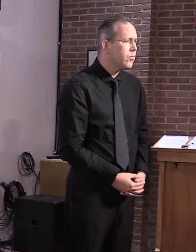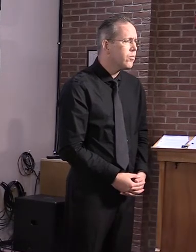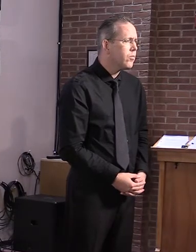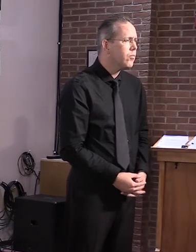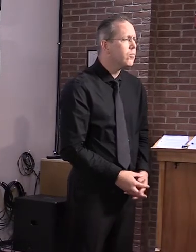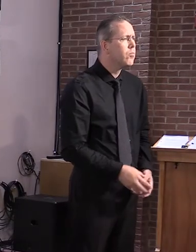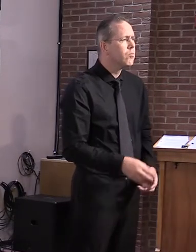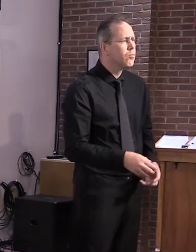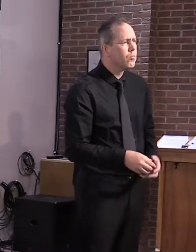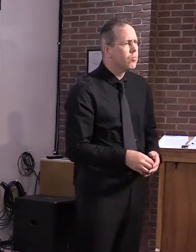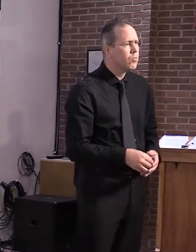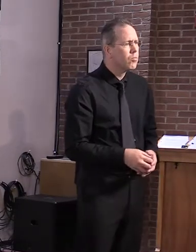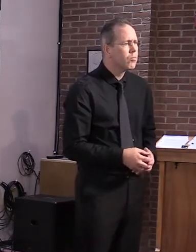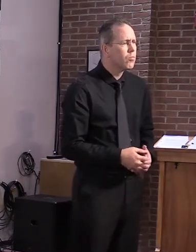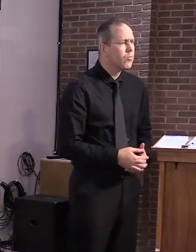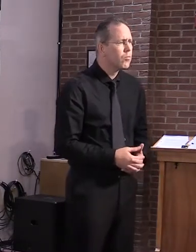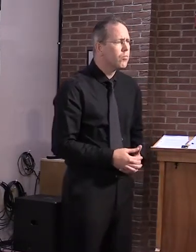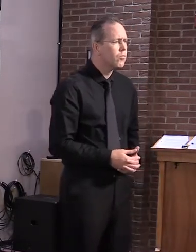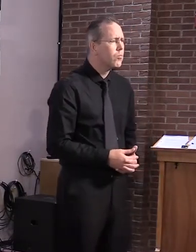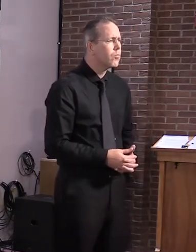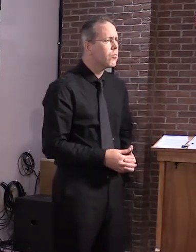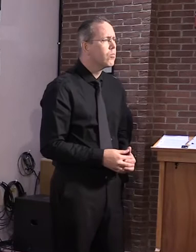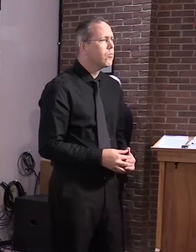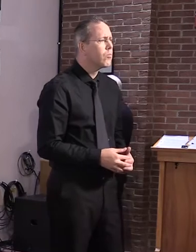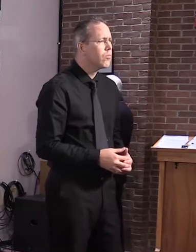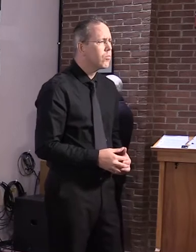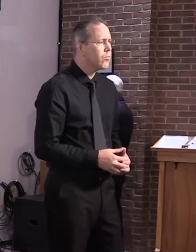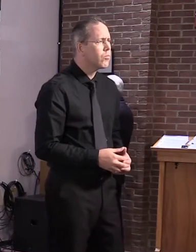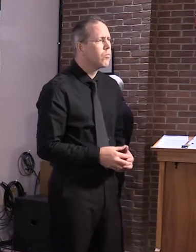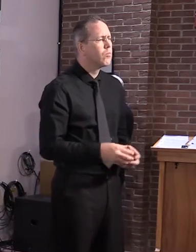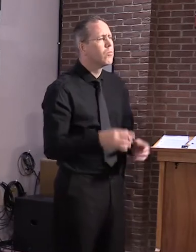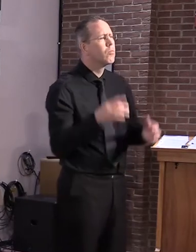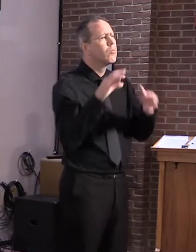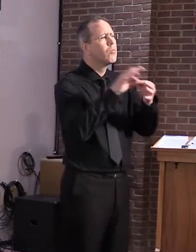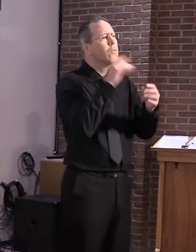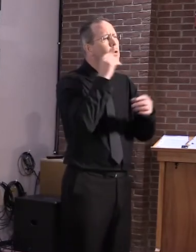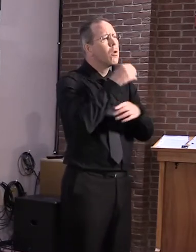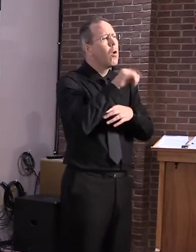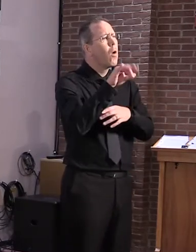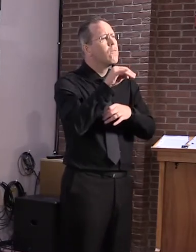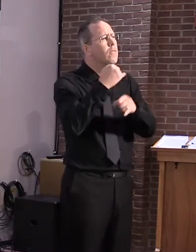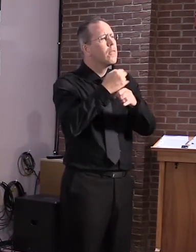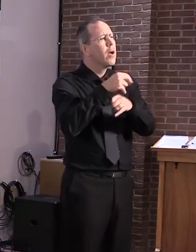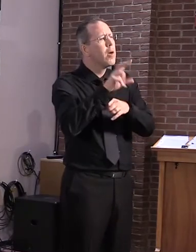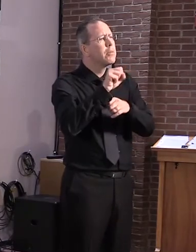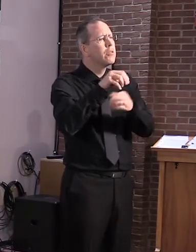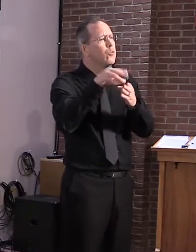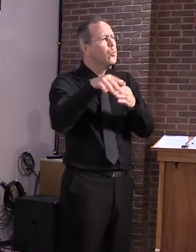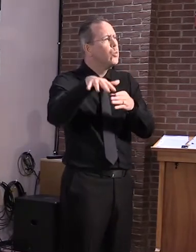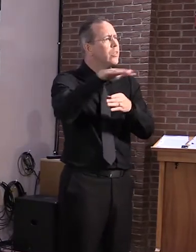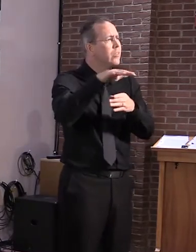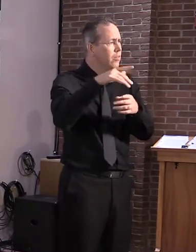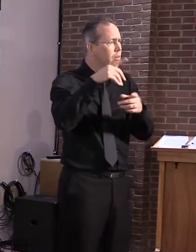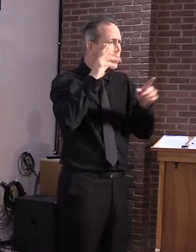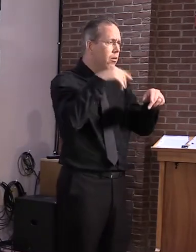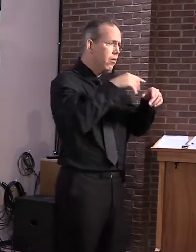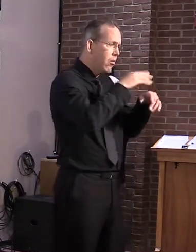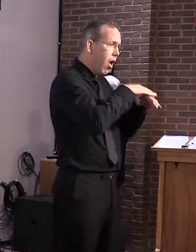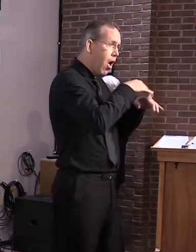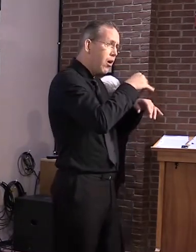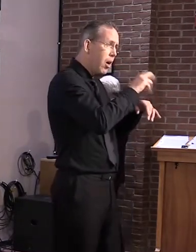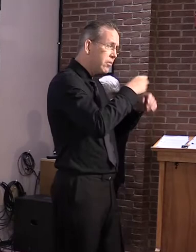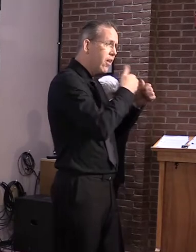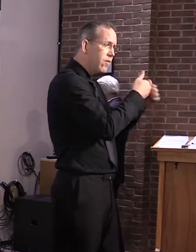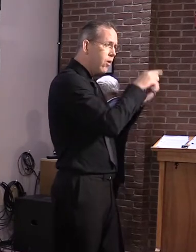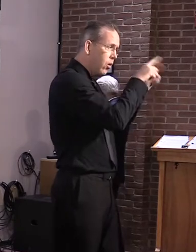either making them more restrictive or just forbidding them for more or all students? We decided to hold all students to the same standard.